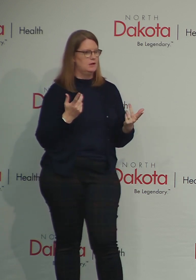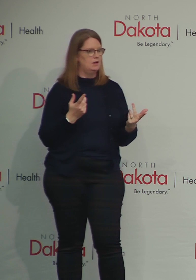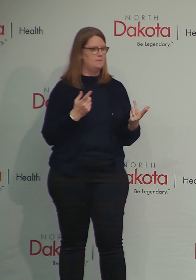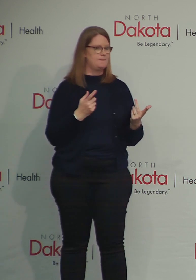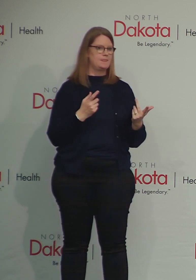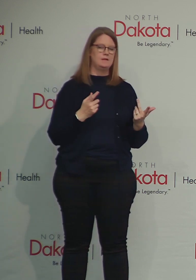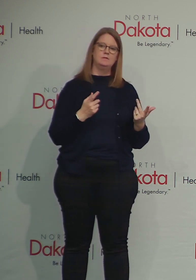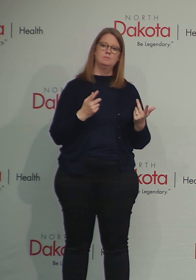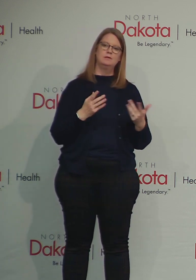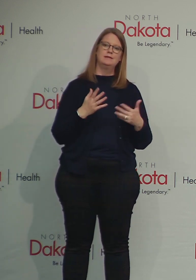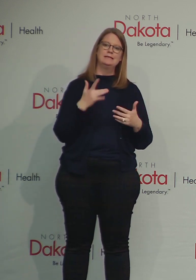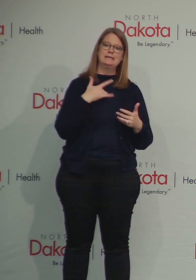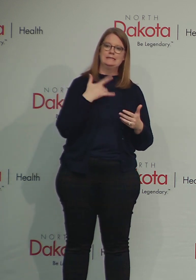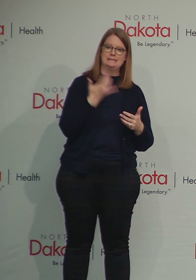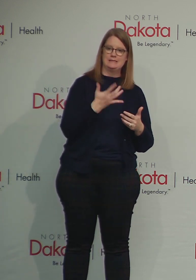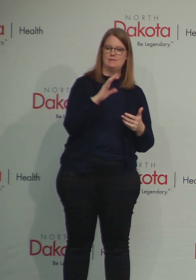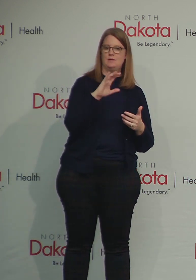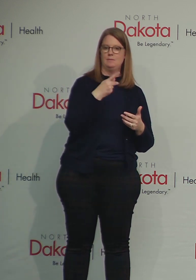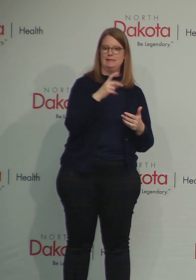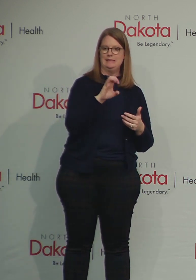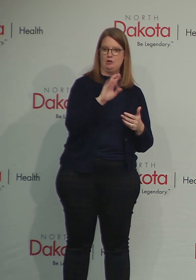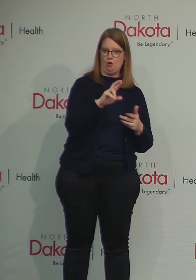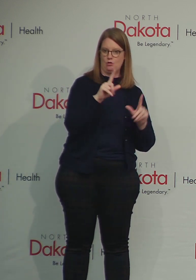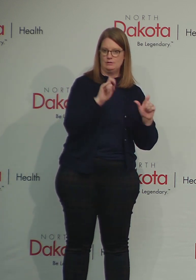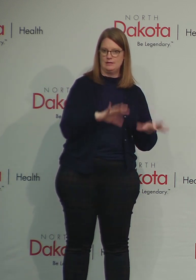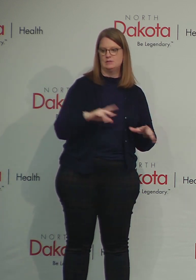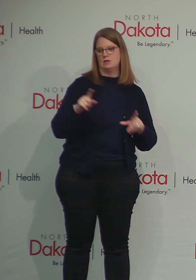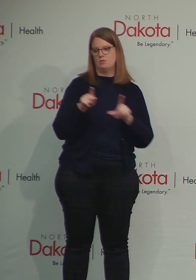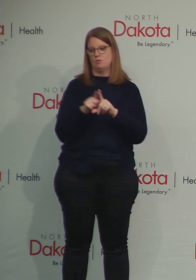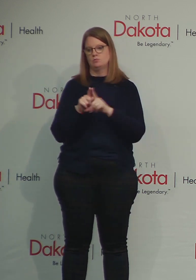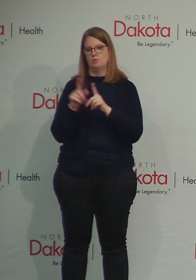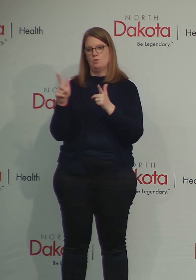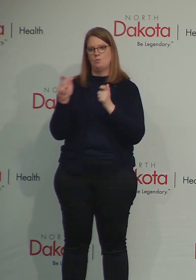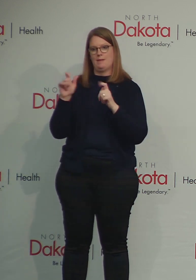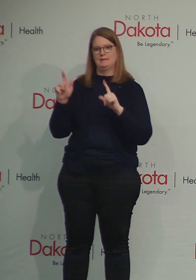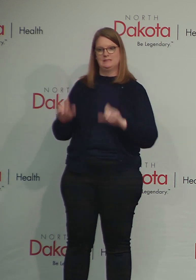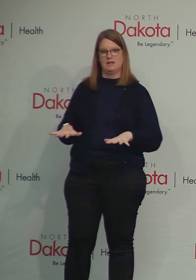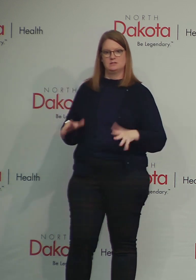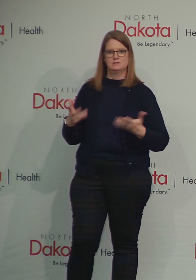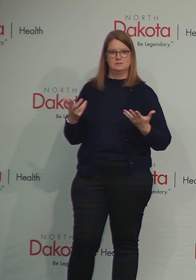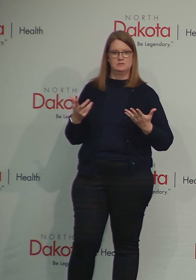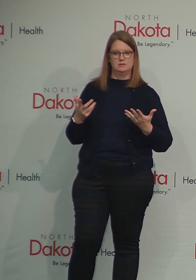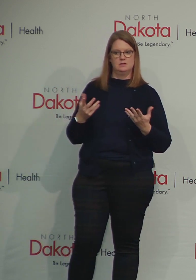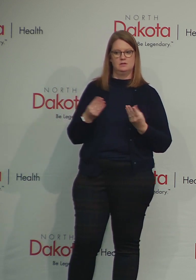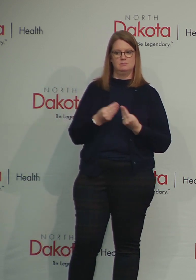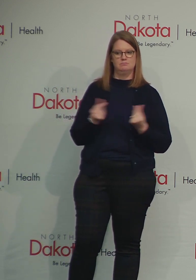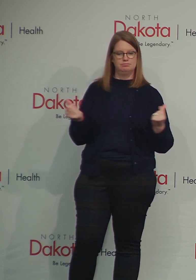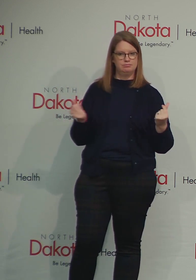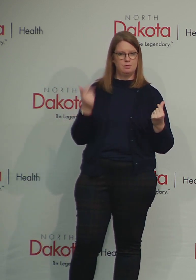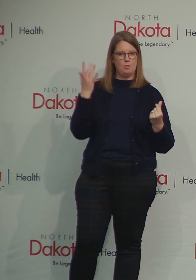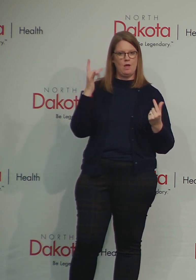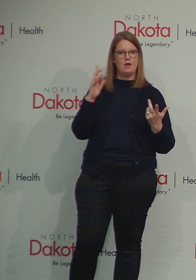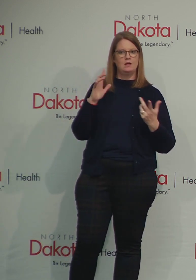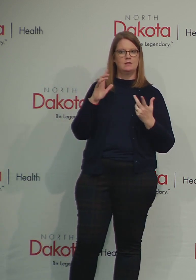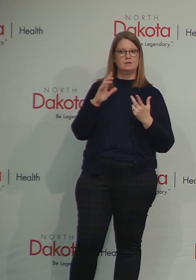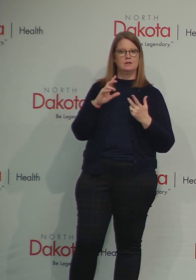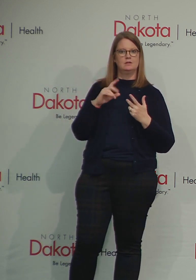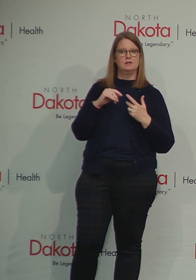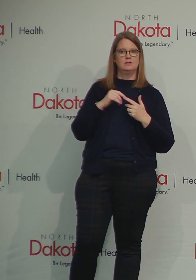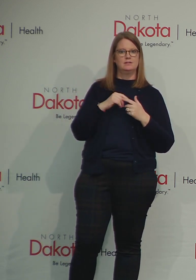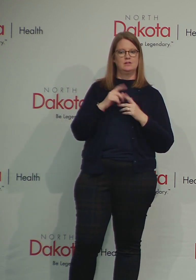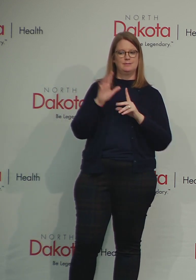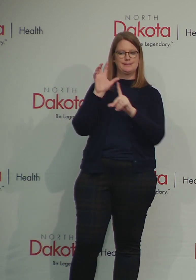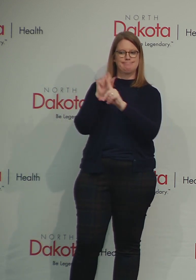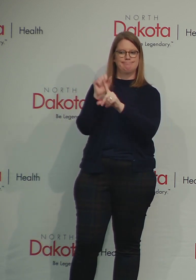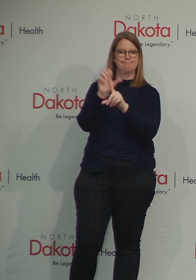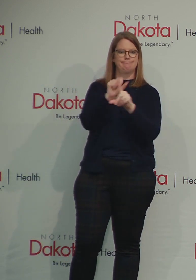differential between the sensitivity of a PCR test and a rapid test really goes away, because you'd be catching people as they're incubating